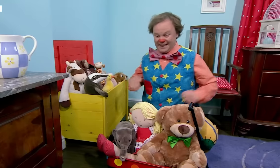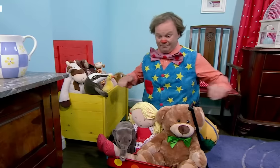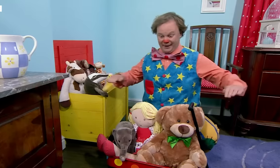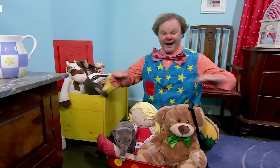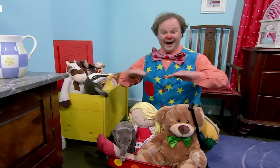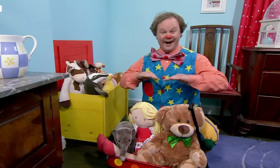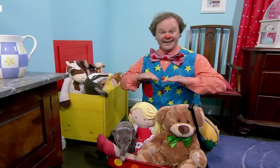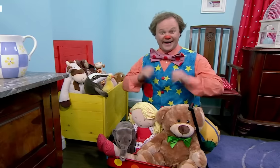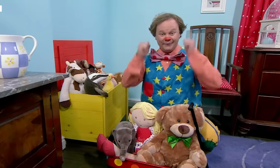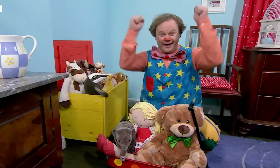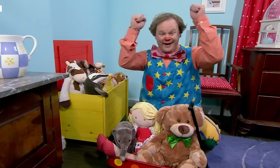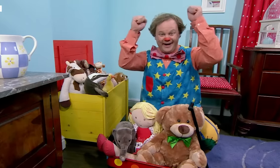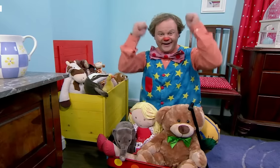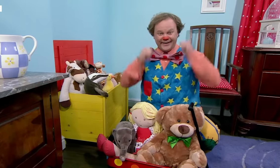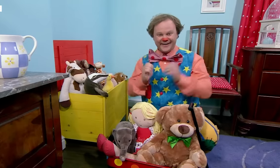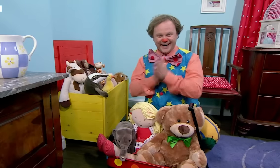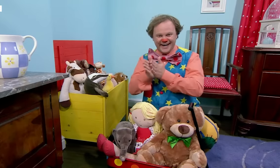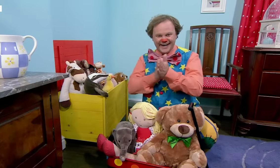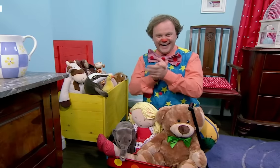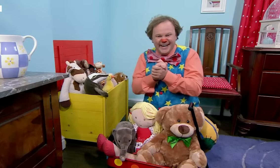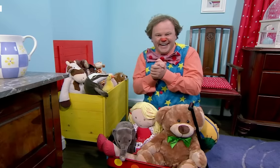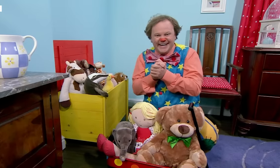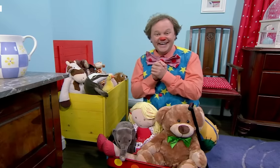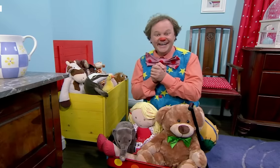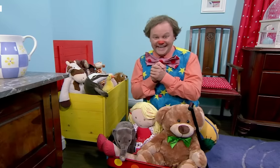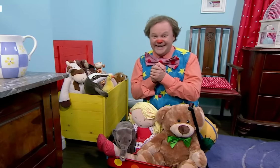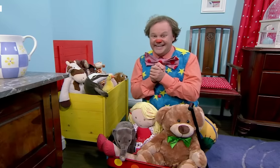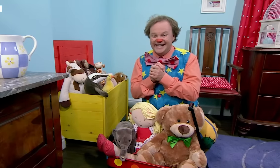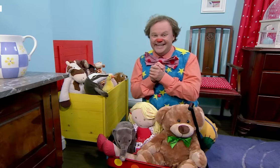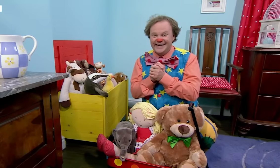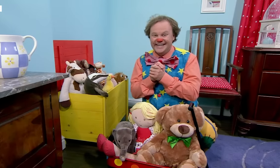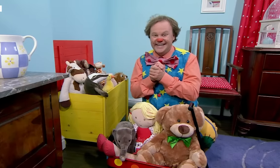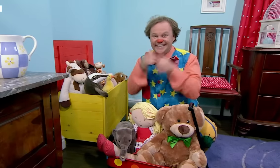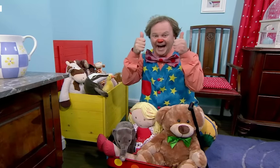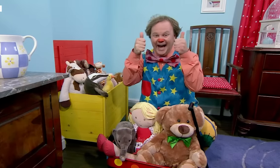the park. A picnic in the park? That sounds fun.